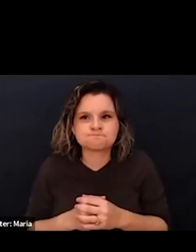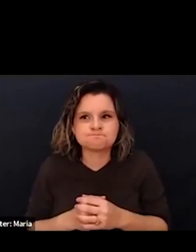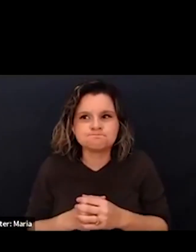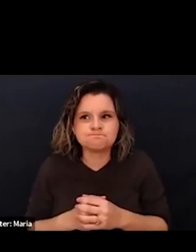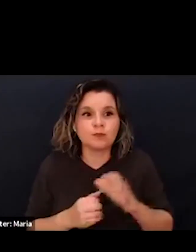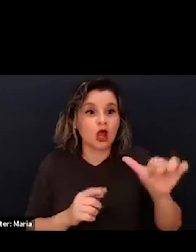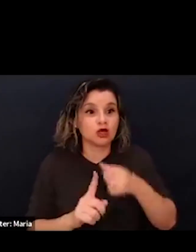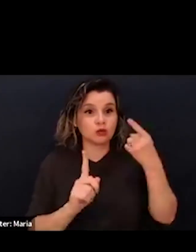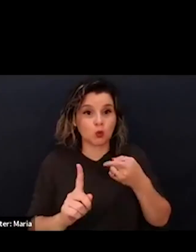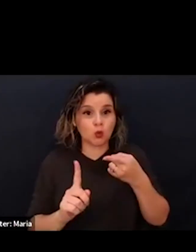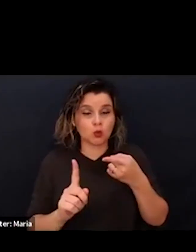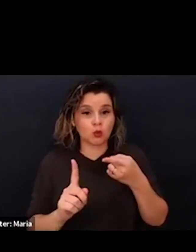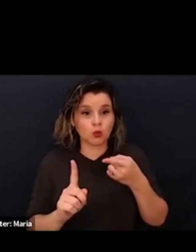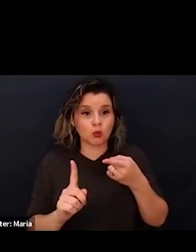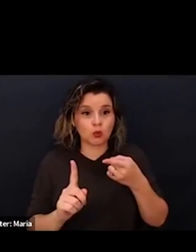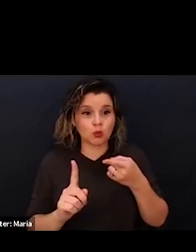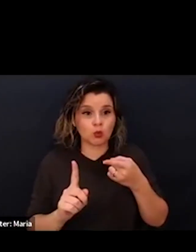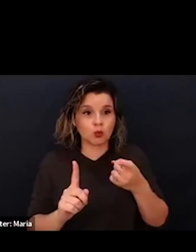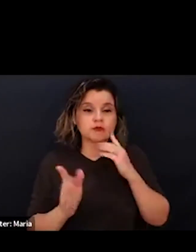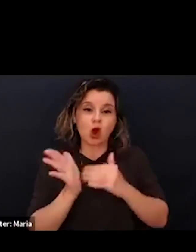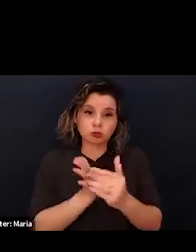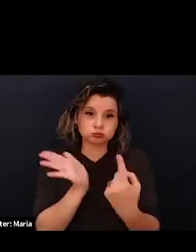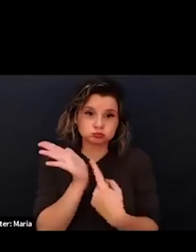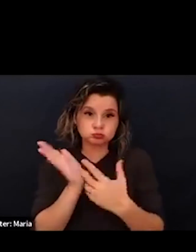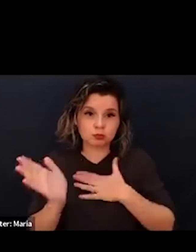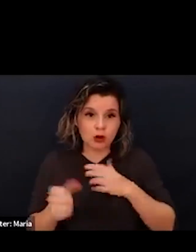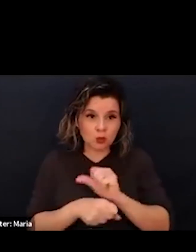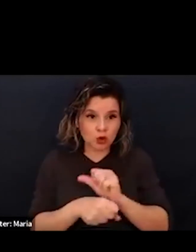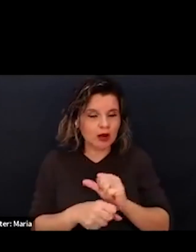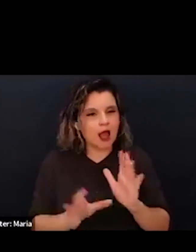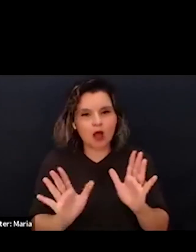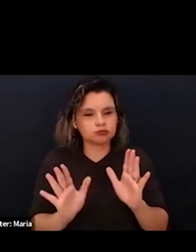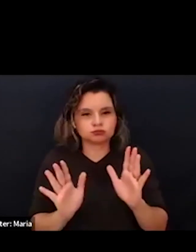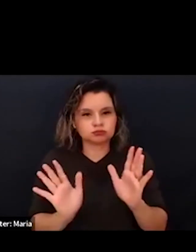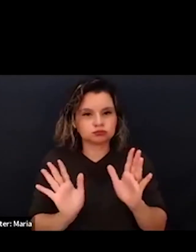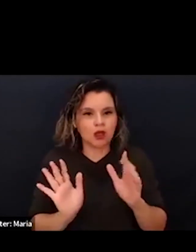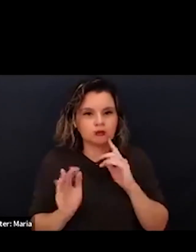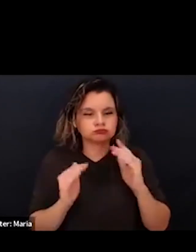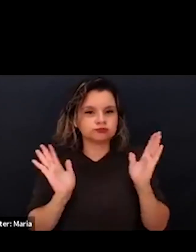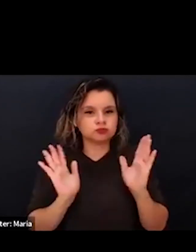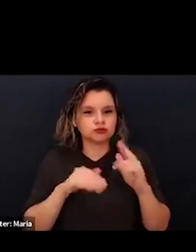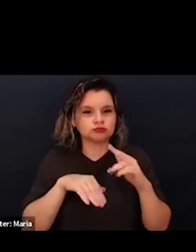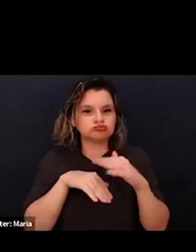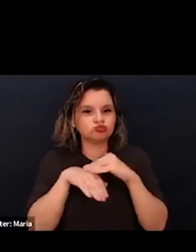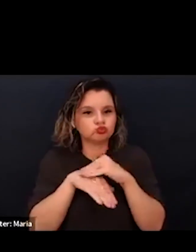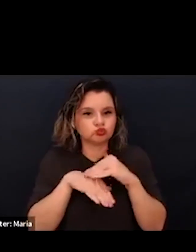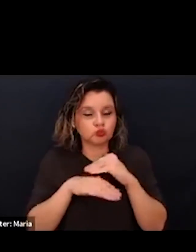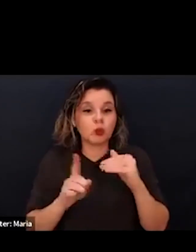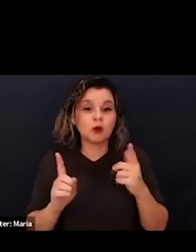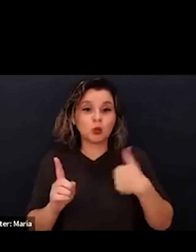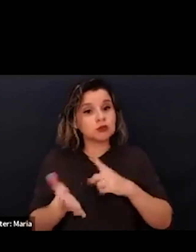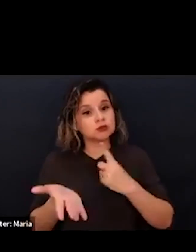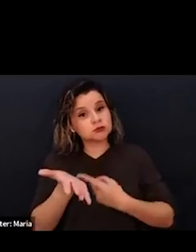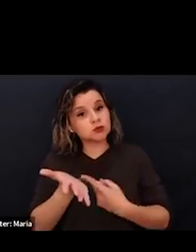Another point that I often talk about in my work, and I'll just kind of highlight it here, is we need to